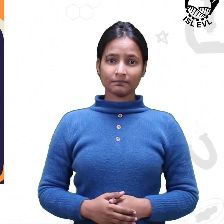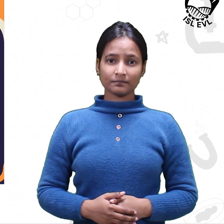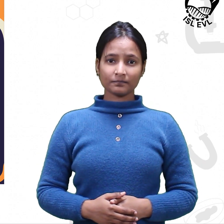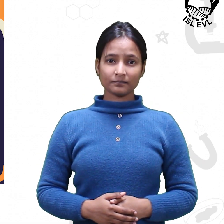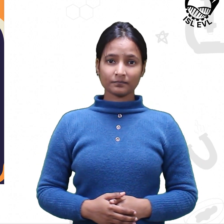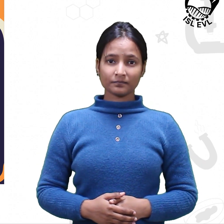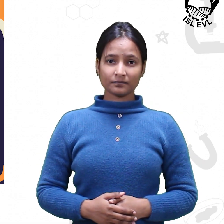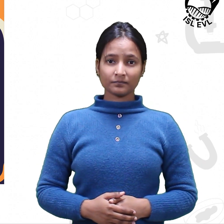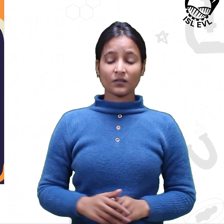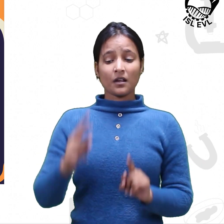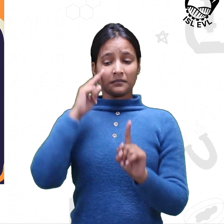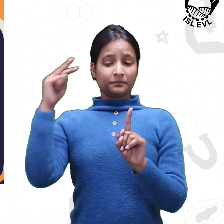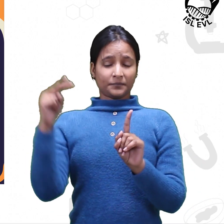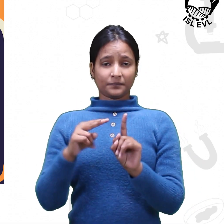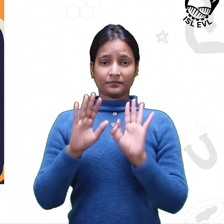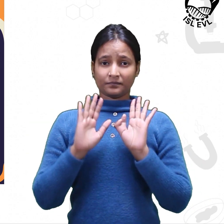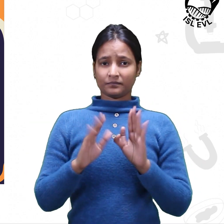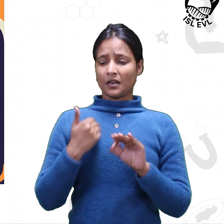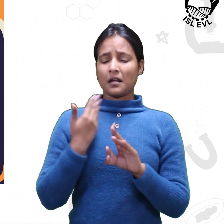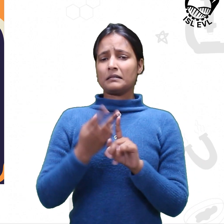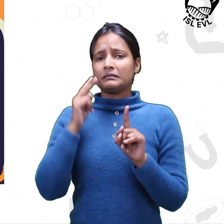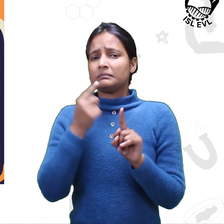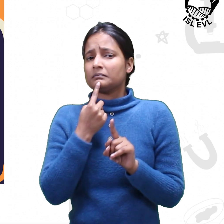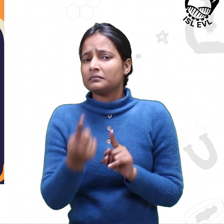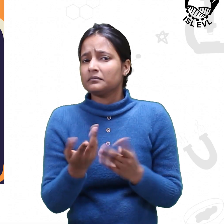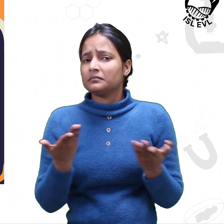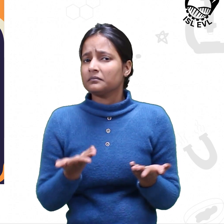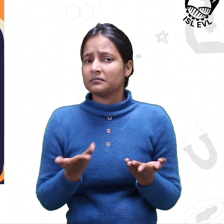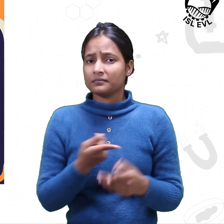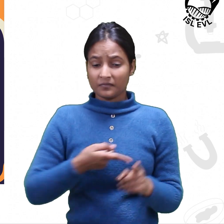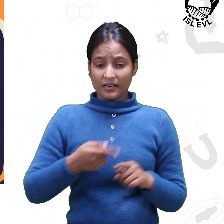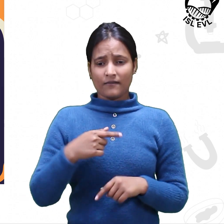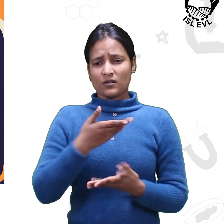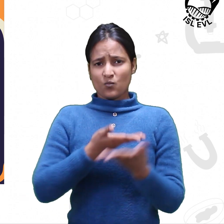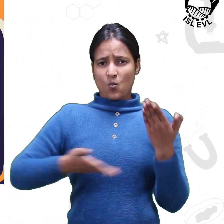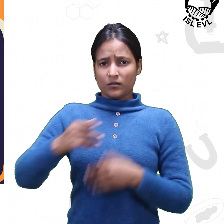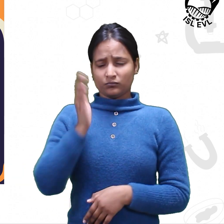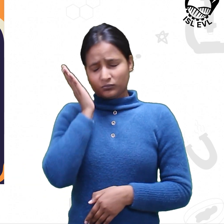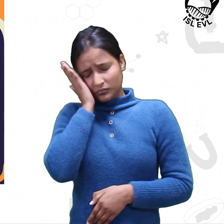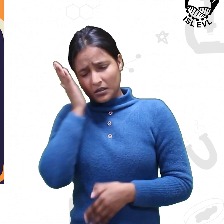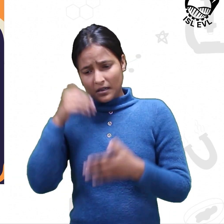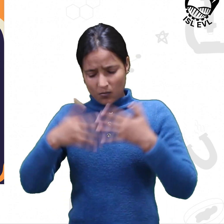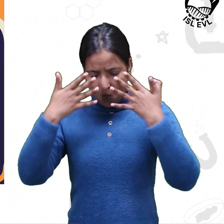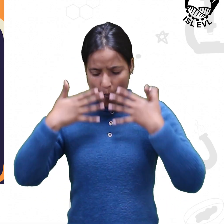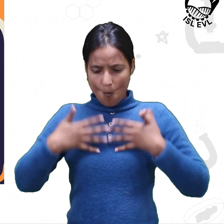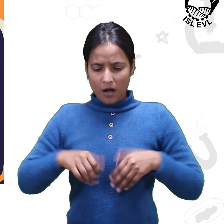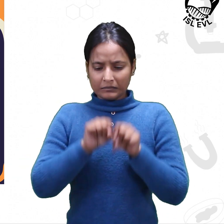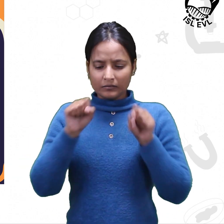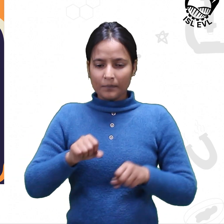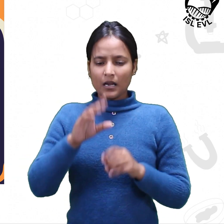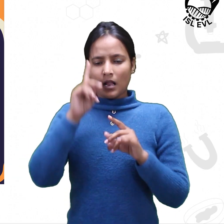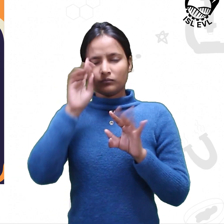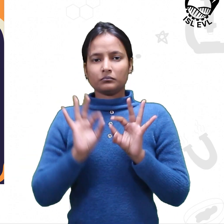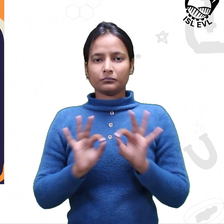According to some ideas, you're dreaming all the time. It's just that when you sleep, all the other senses are going down, so you